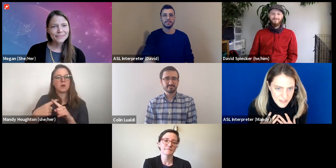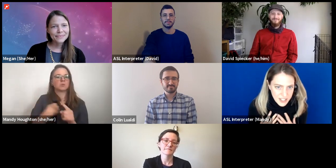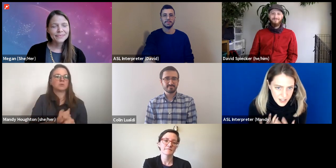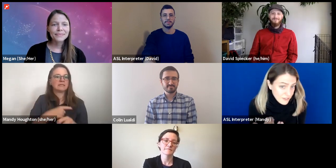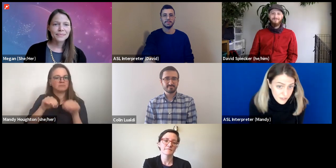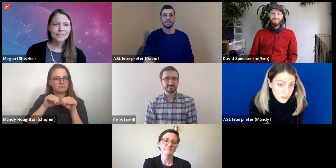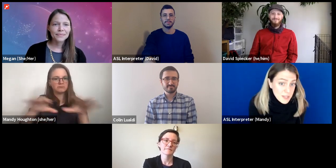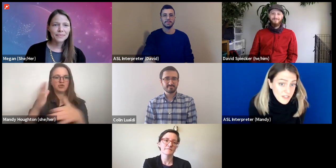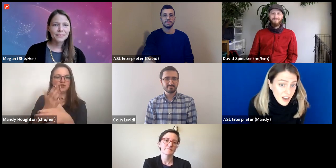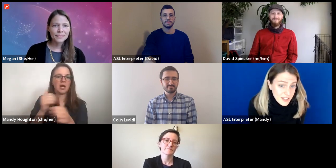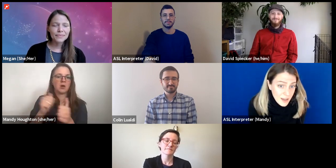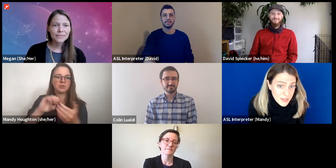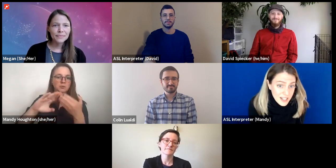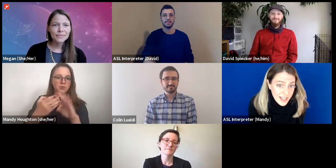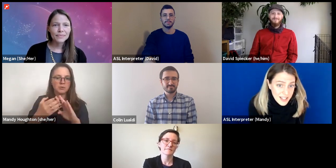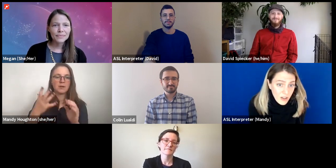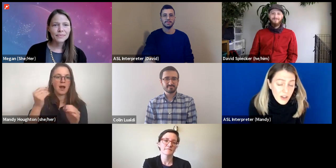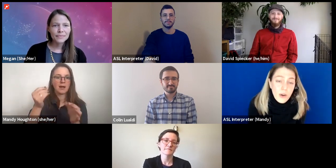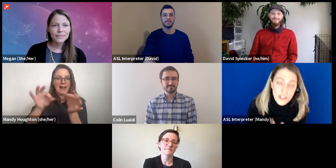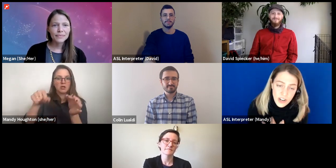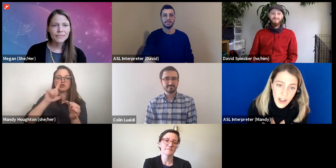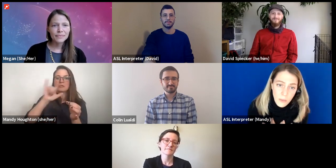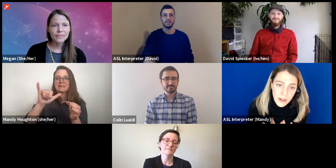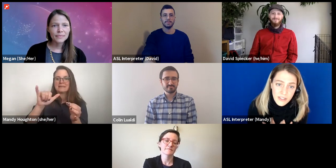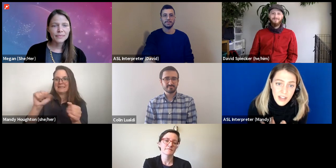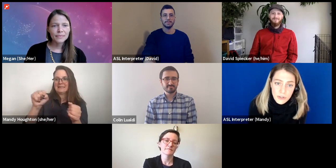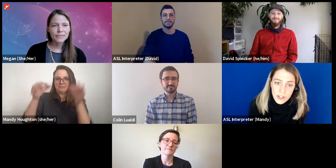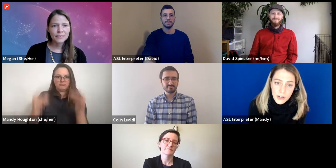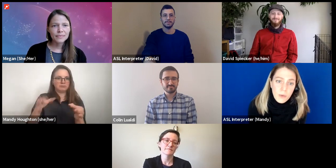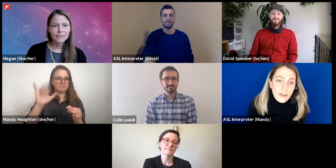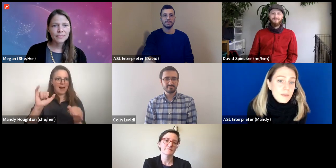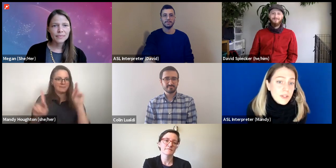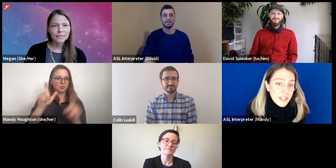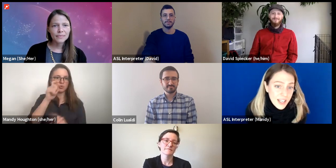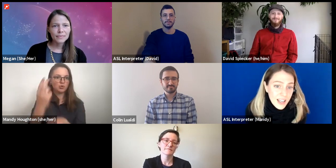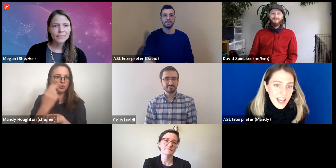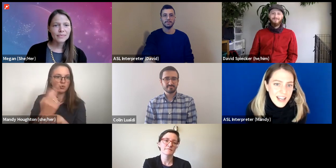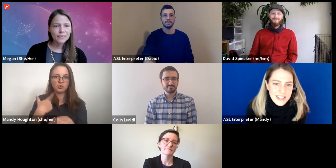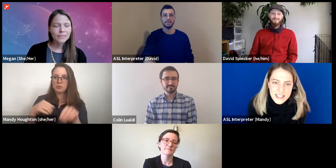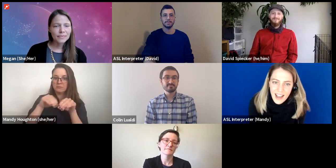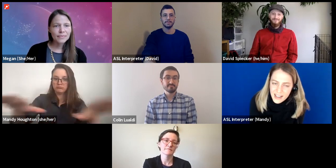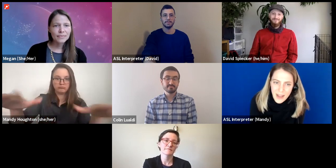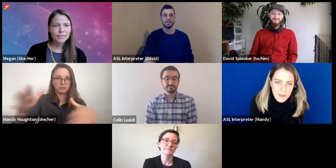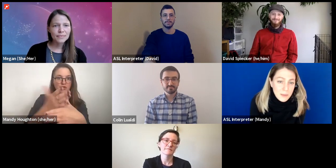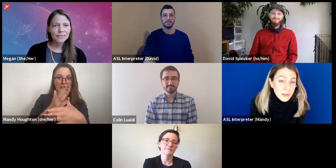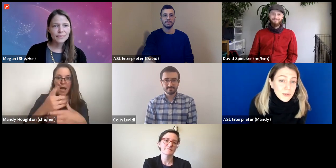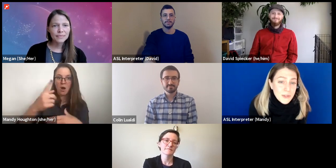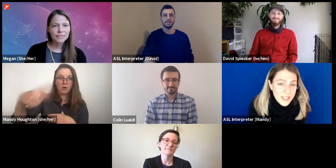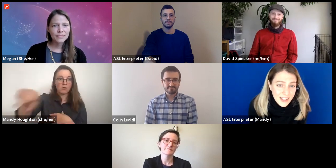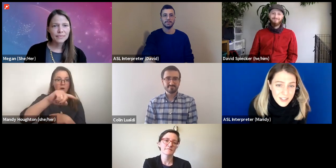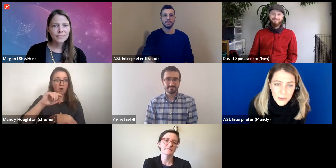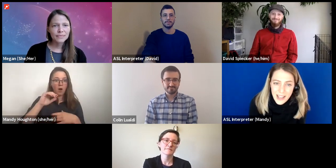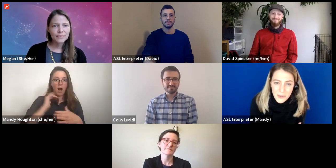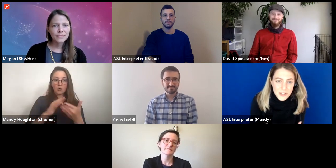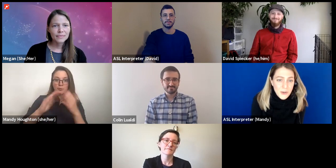that specific concept in ASL, we share that word, that new term, with our community. And it's decided by the people who use